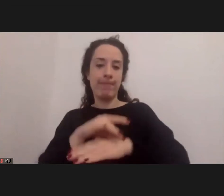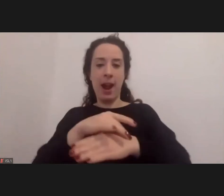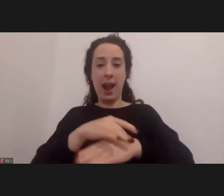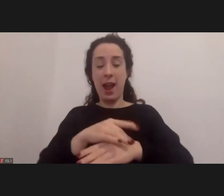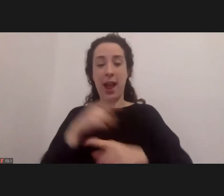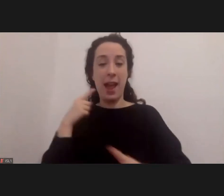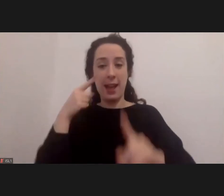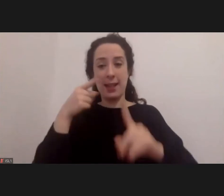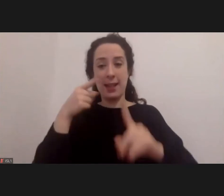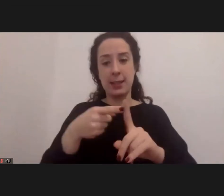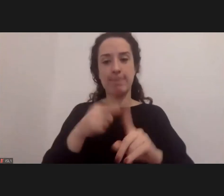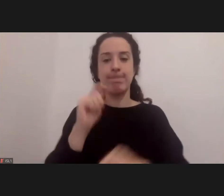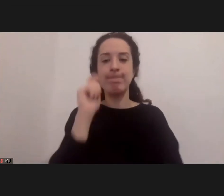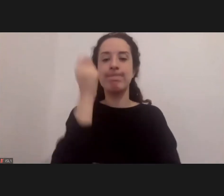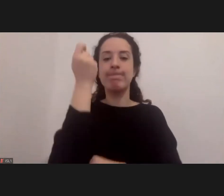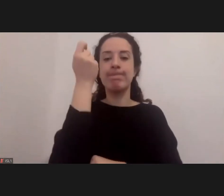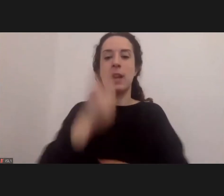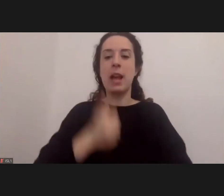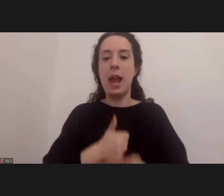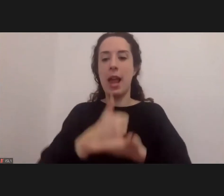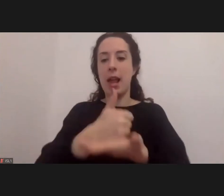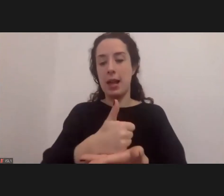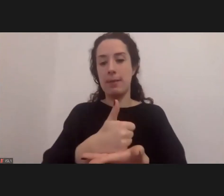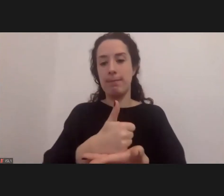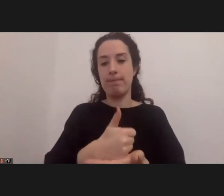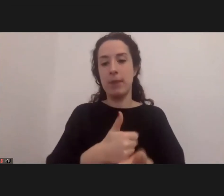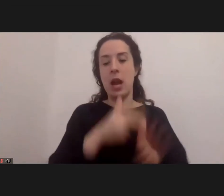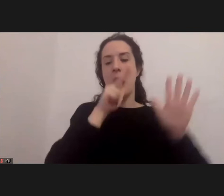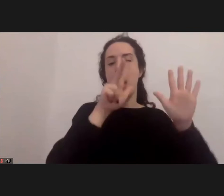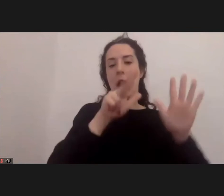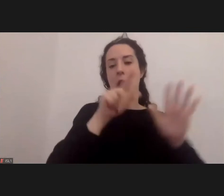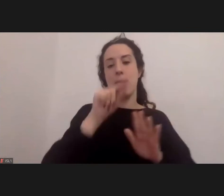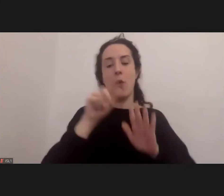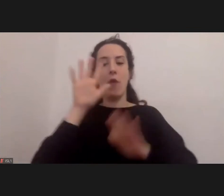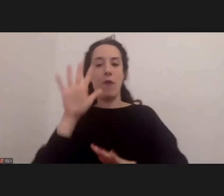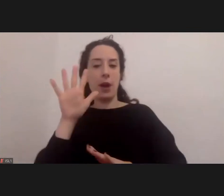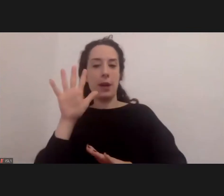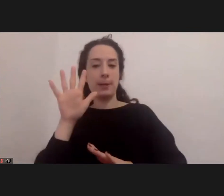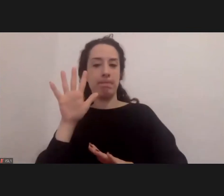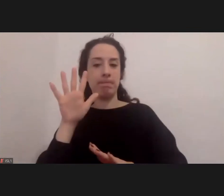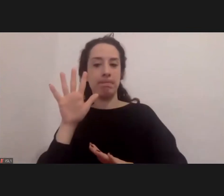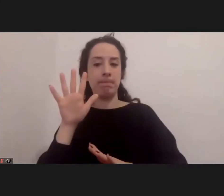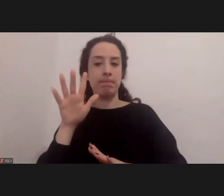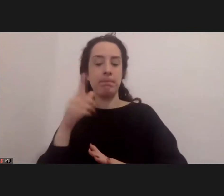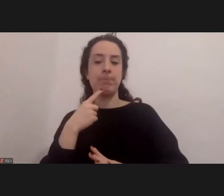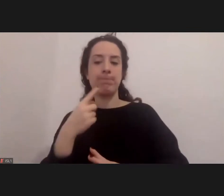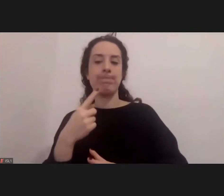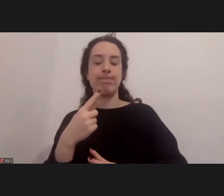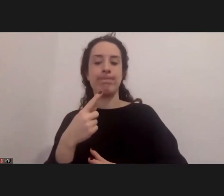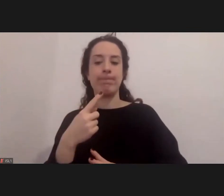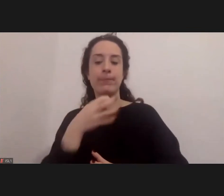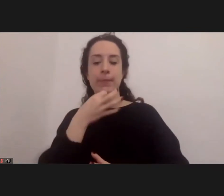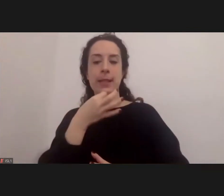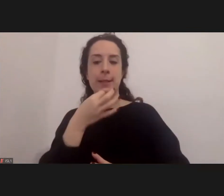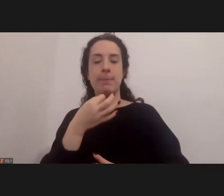In particular, target 8.5, that is, I quote, the achievement of full and